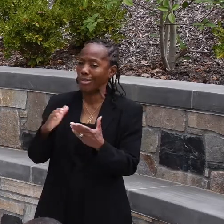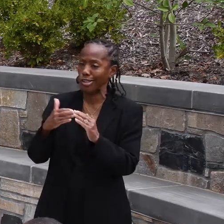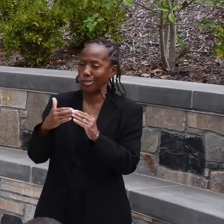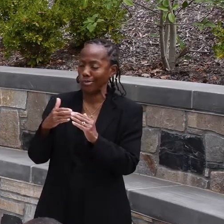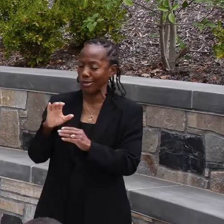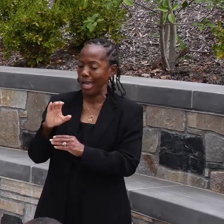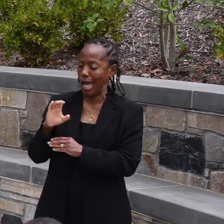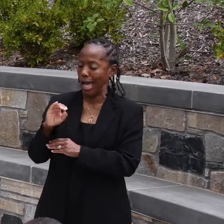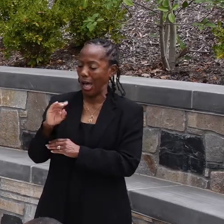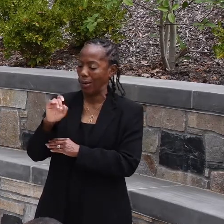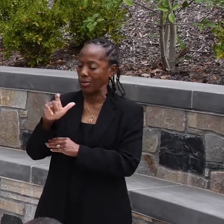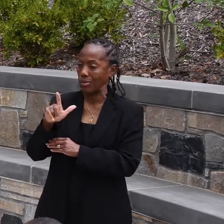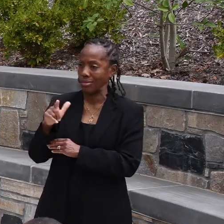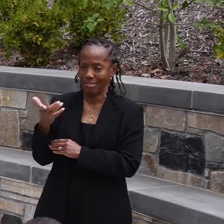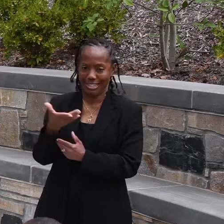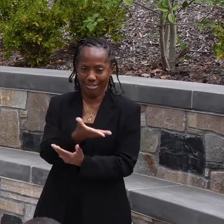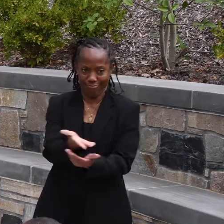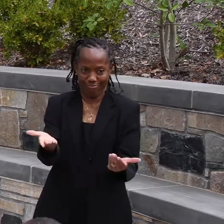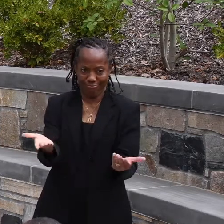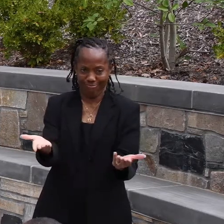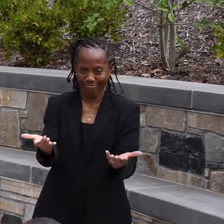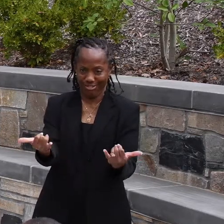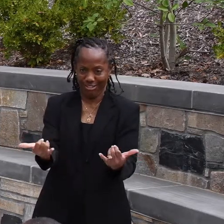Community Council, who are here today.